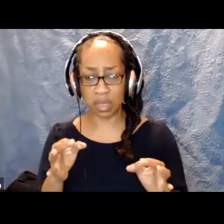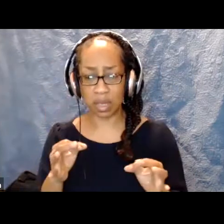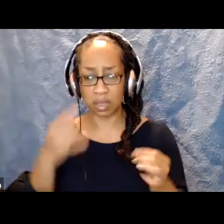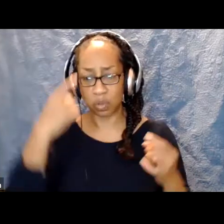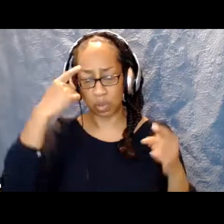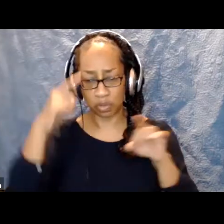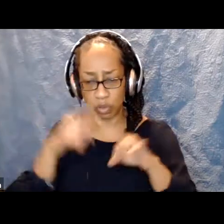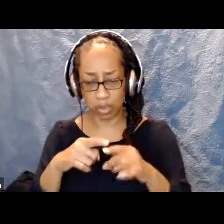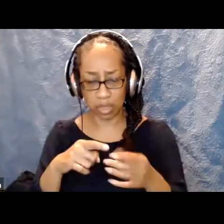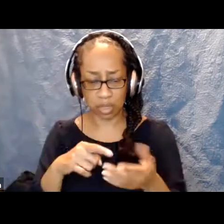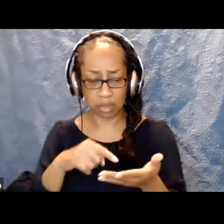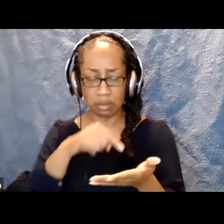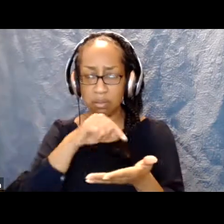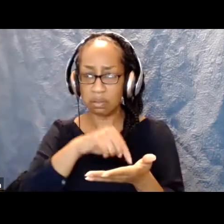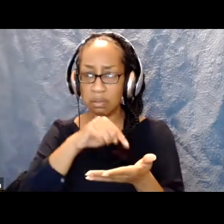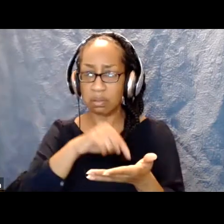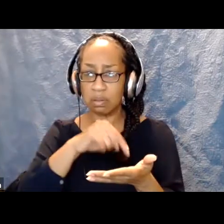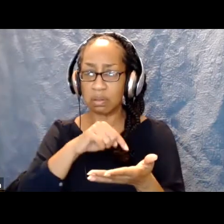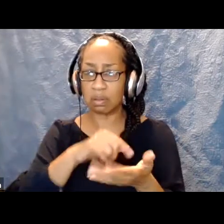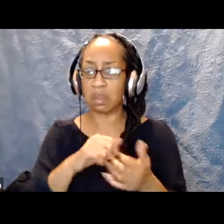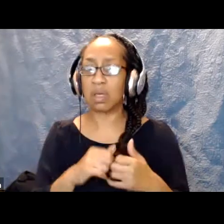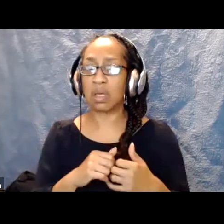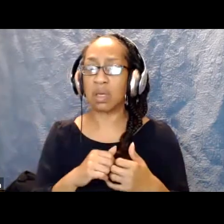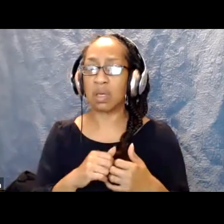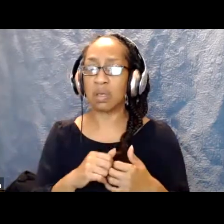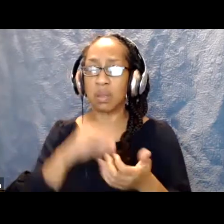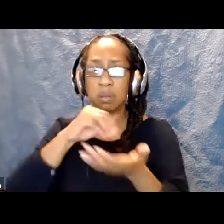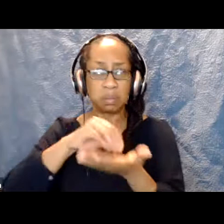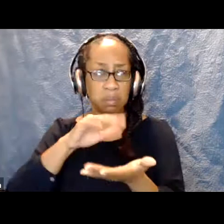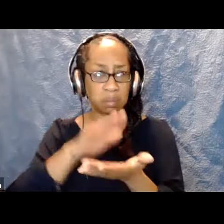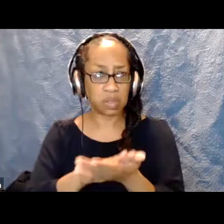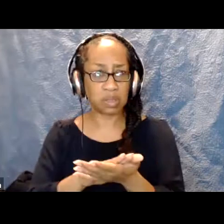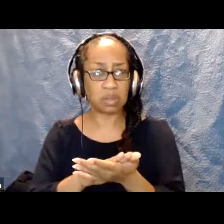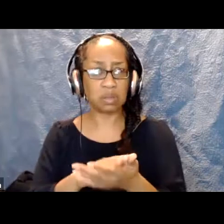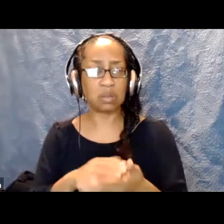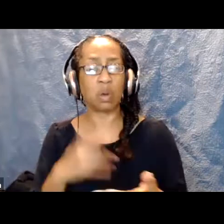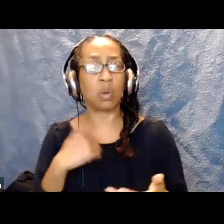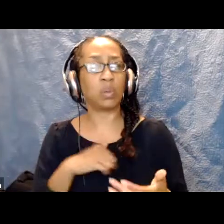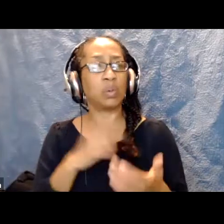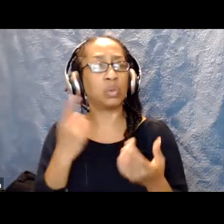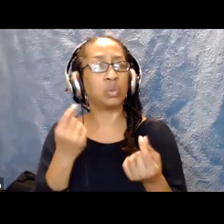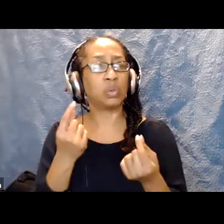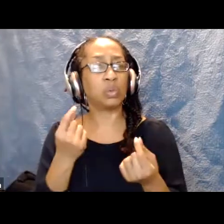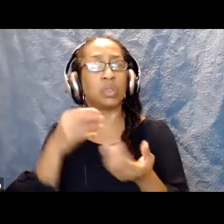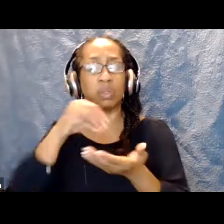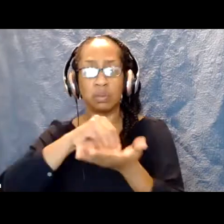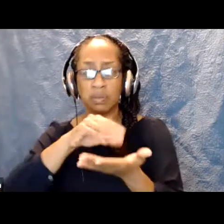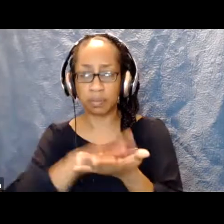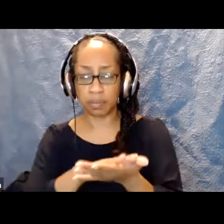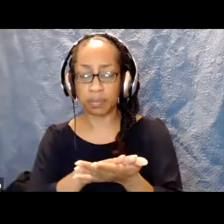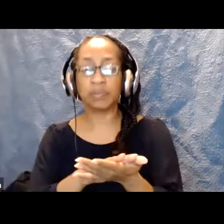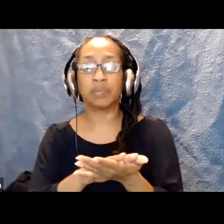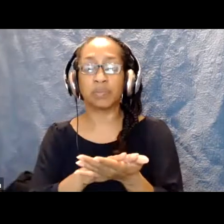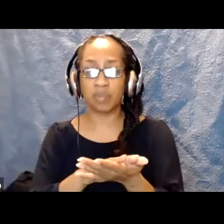have. And this is what we intend to do through this relationship. And these are